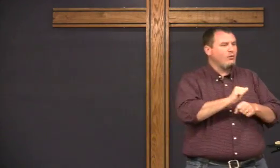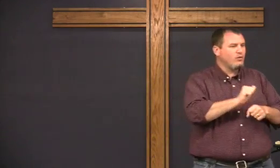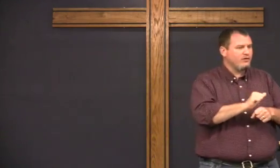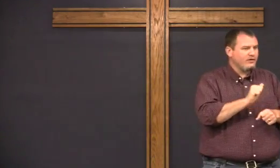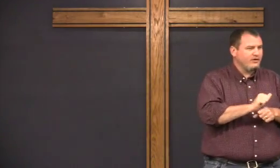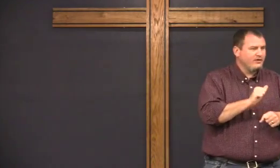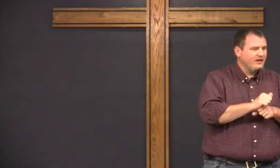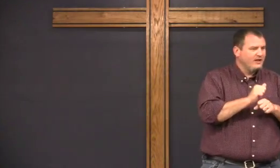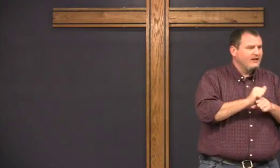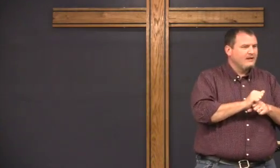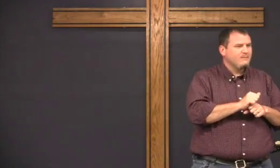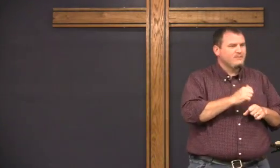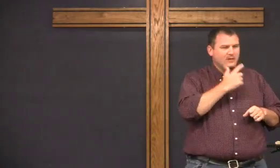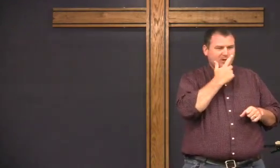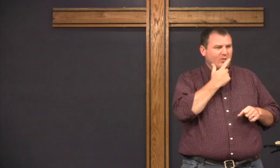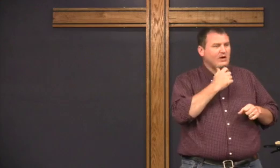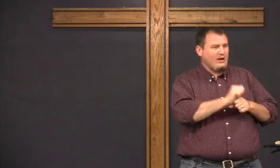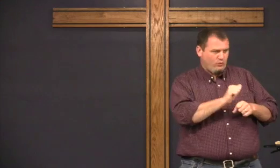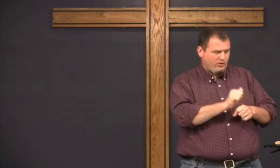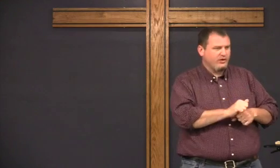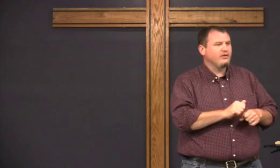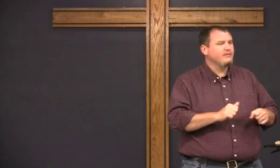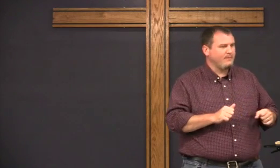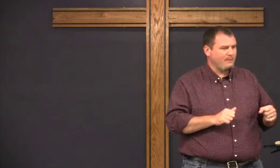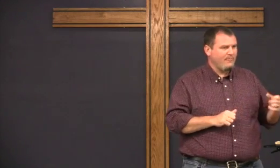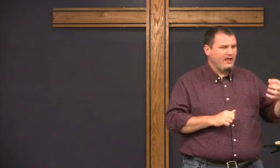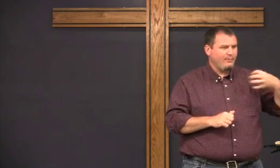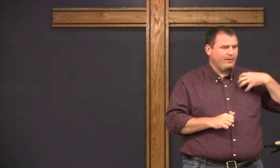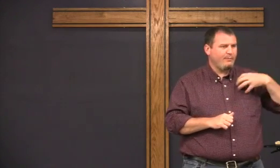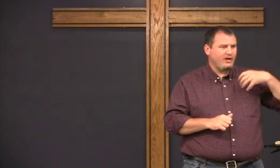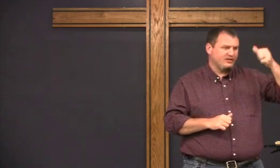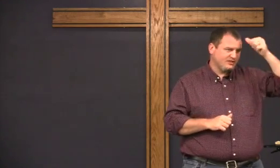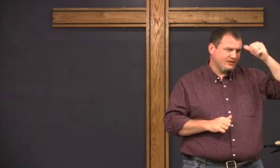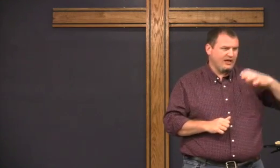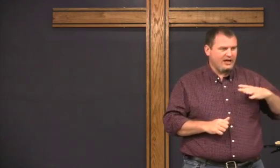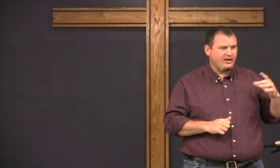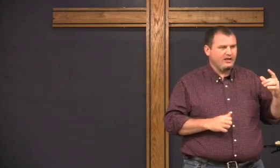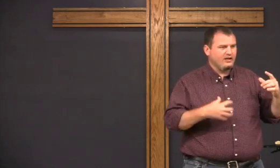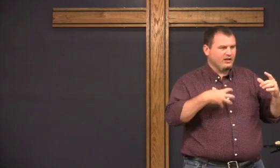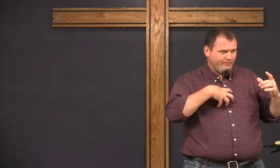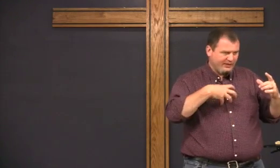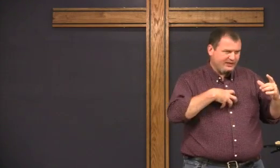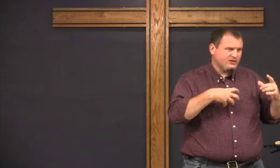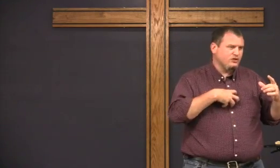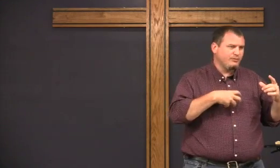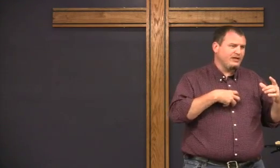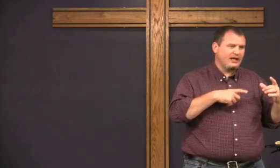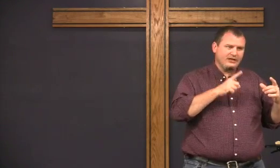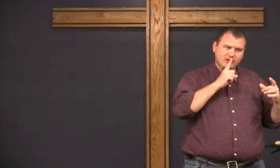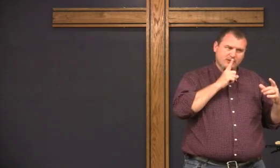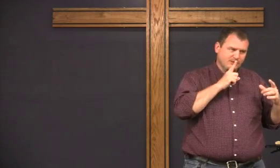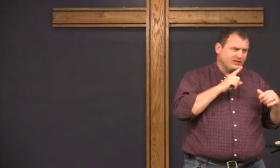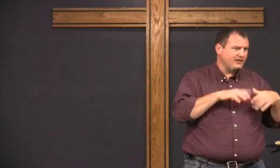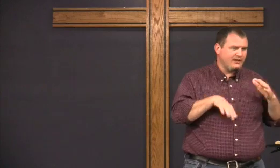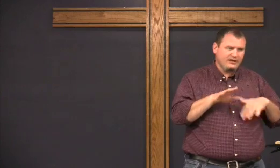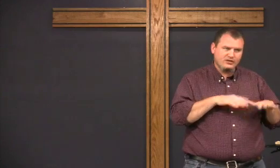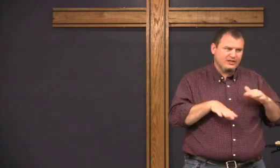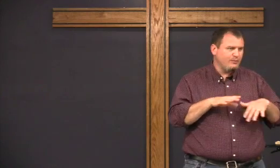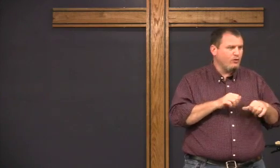work where I work. My boss, the guy, complains to me, and I just don't say anything. I just keep